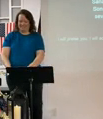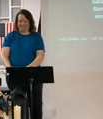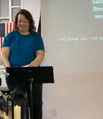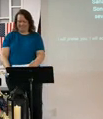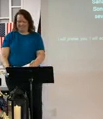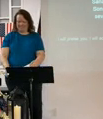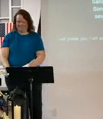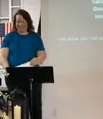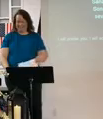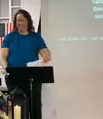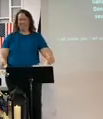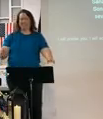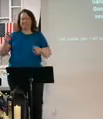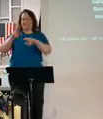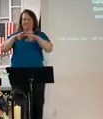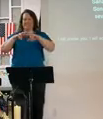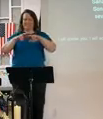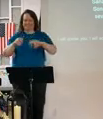You may be seated now.